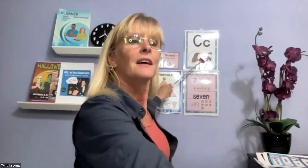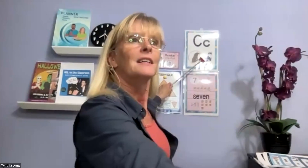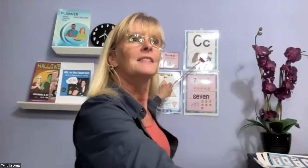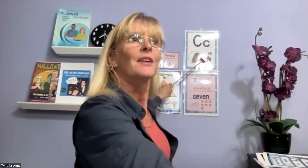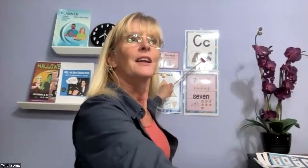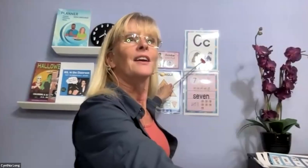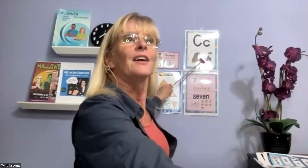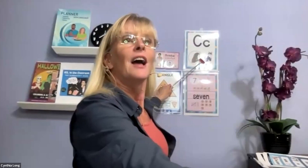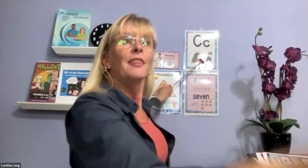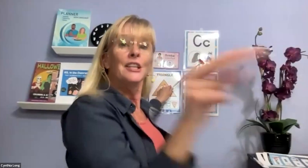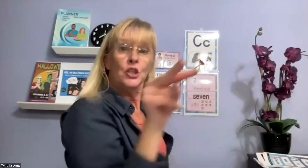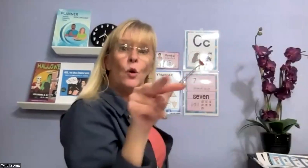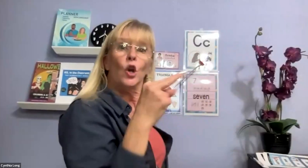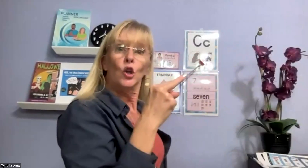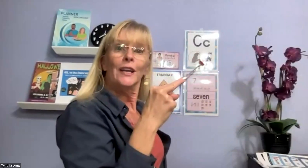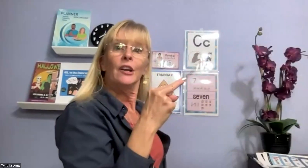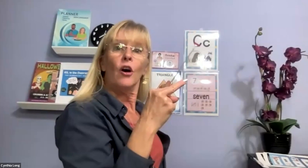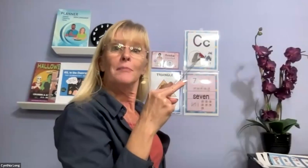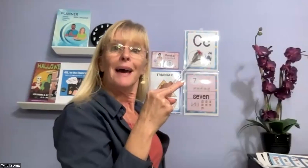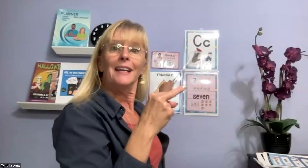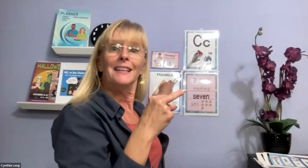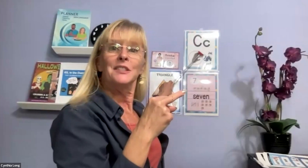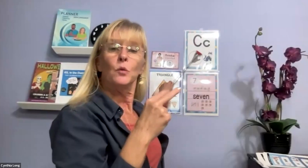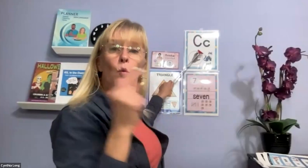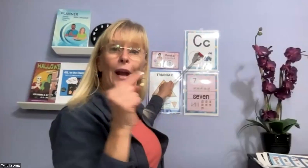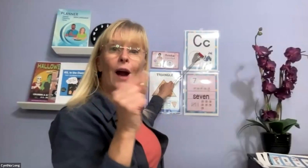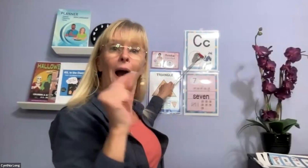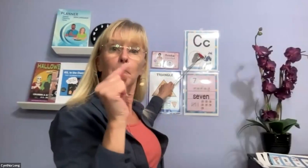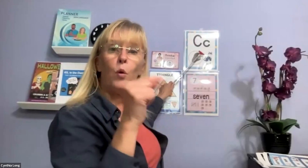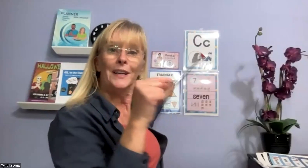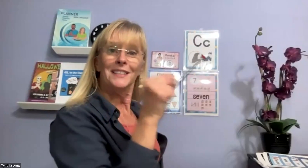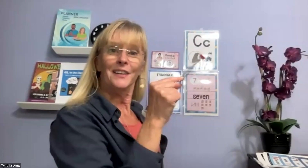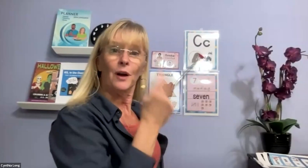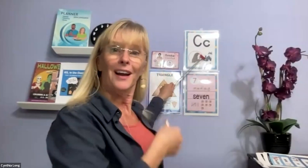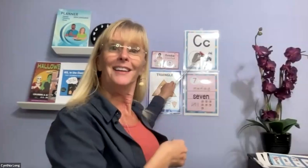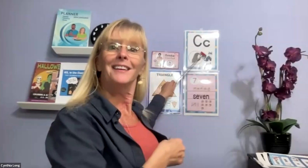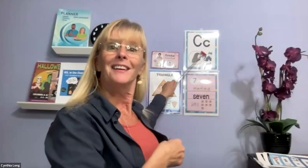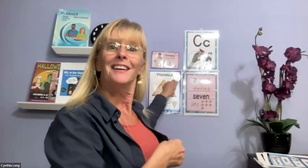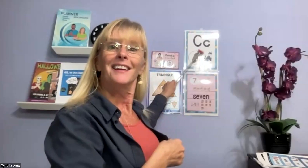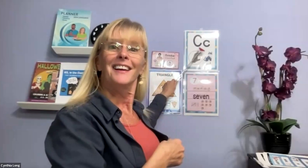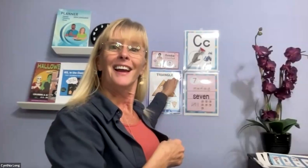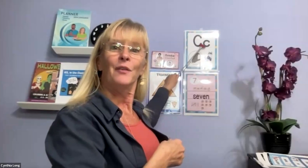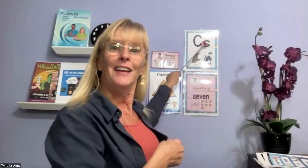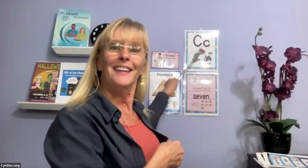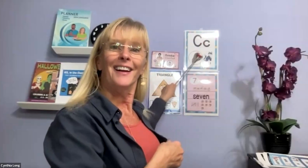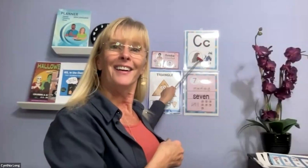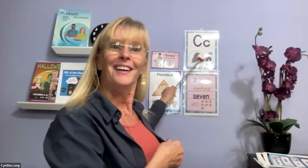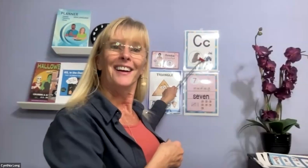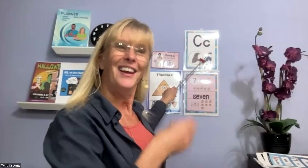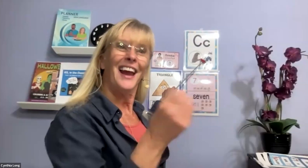let's see right here, that you are looking automatically to where I'm pointing, right? Right there. Okay,